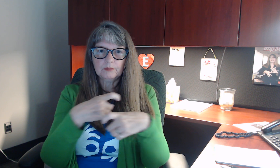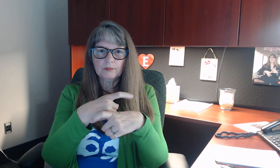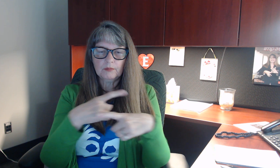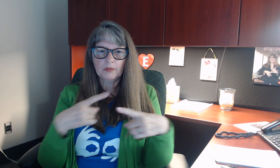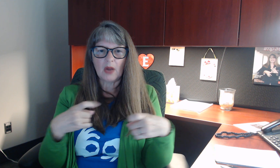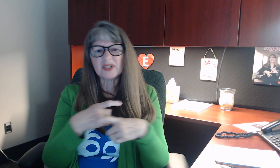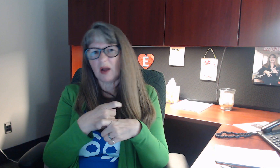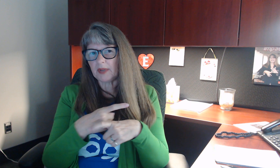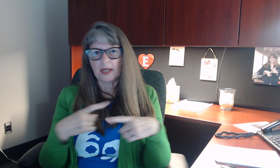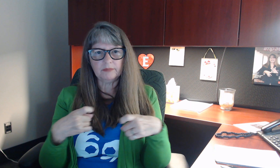it's complicated,